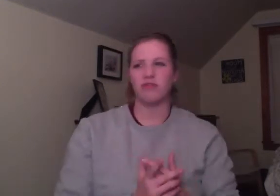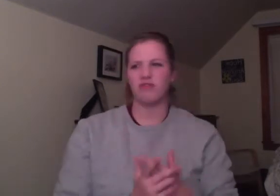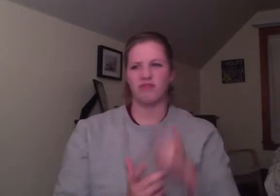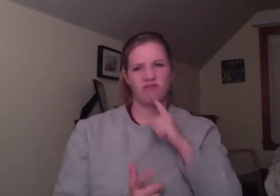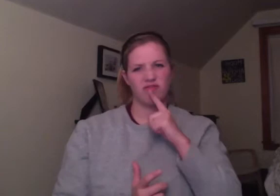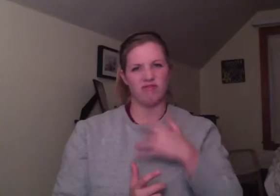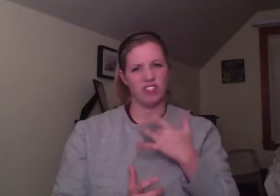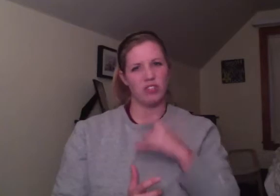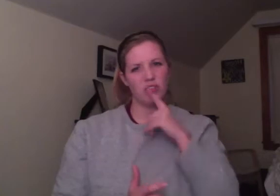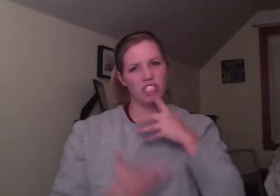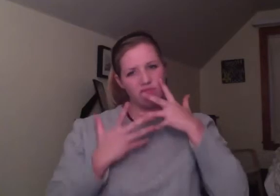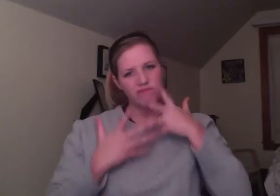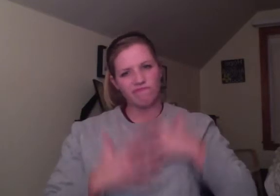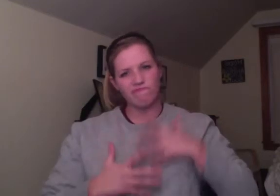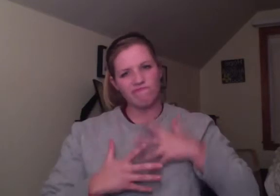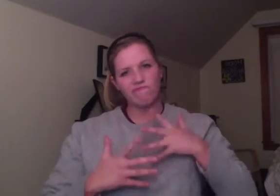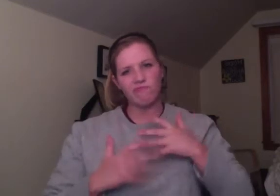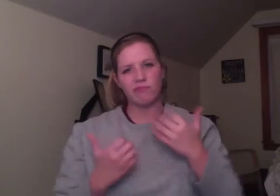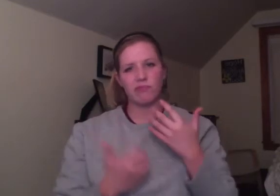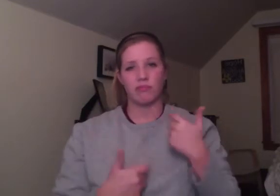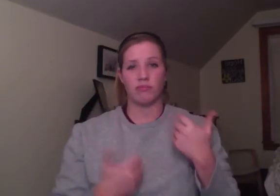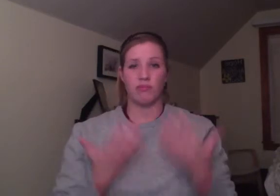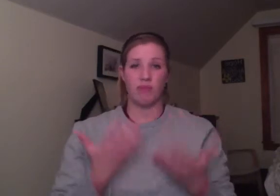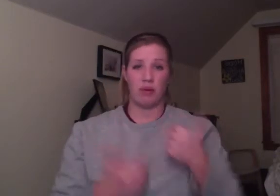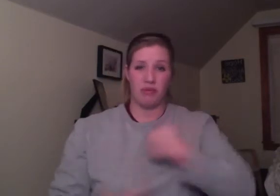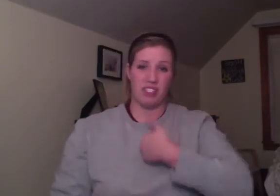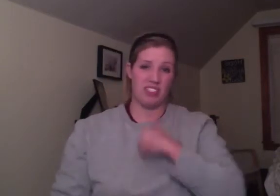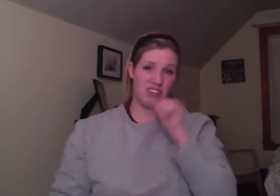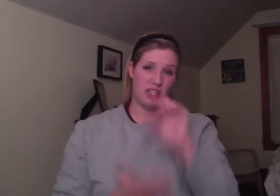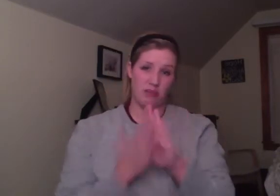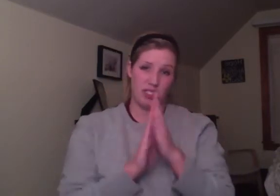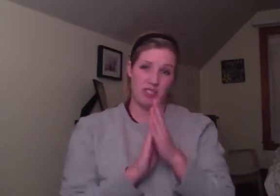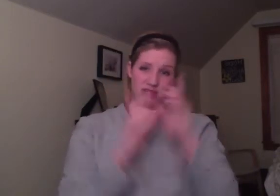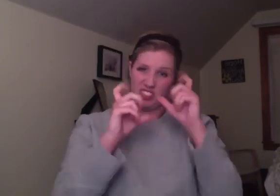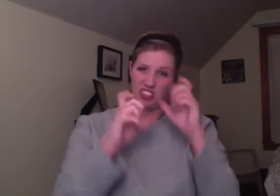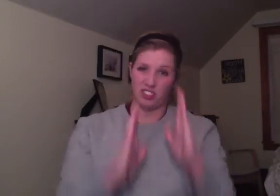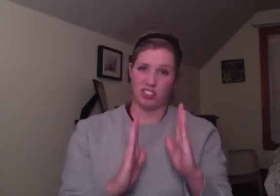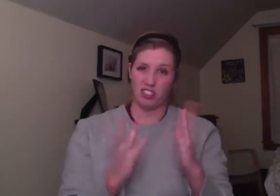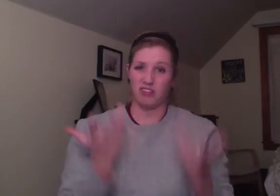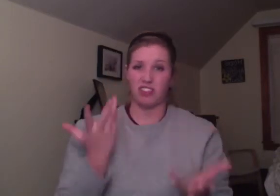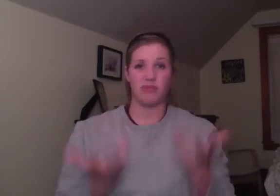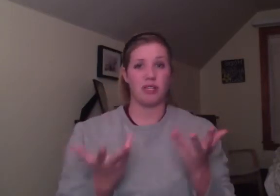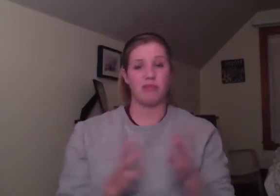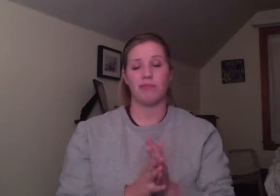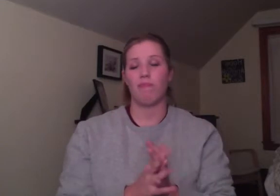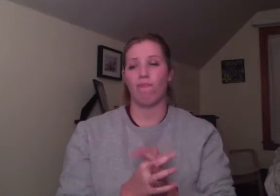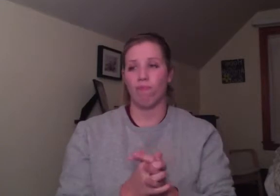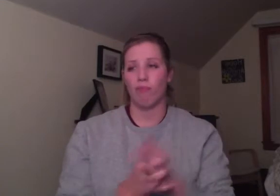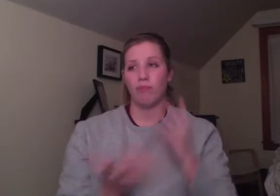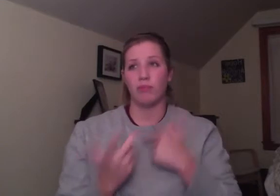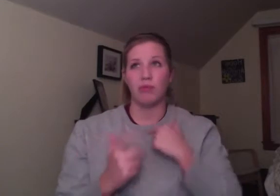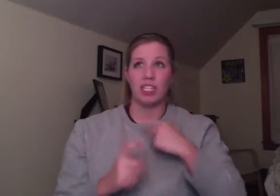maybe I'm not going to be able to become a photographer, or maybe I just don't have that eye and that skill. But I kept going along,